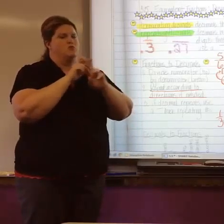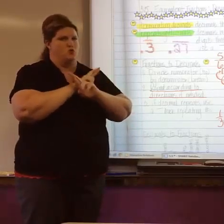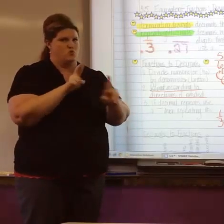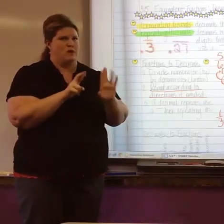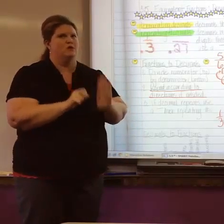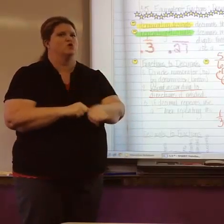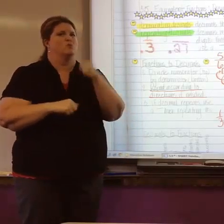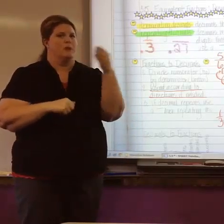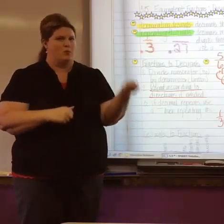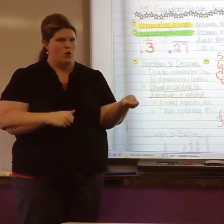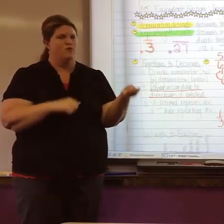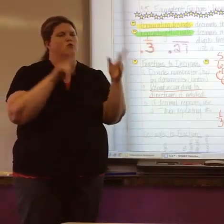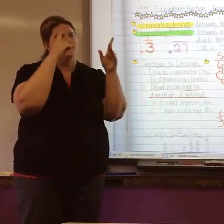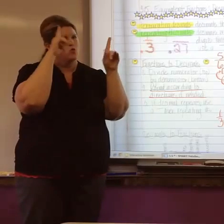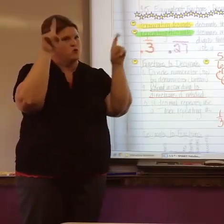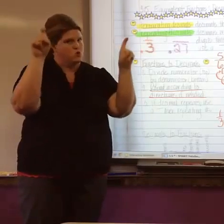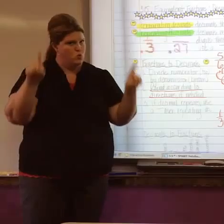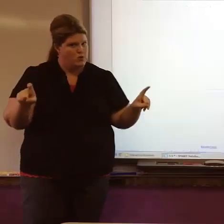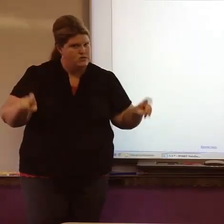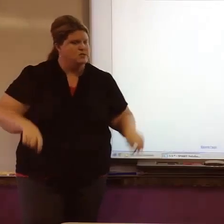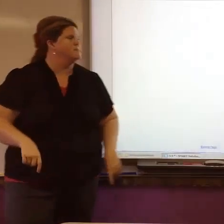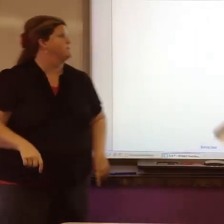your paper over for your quiz.